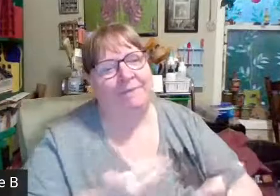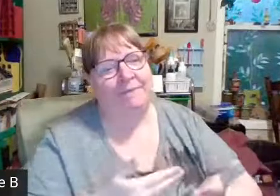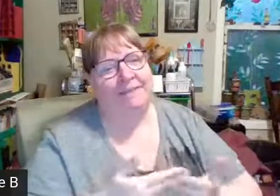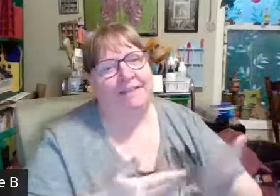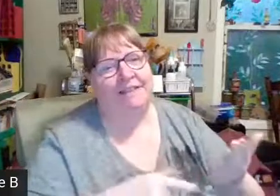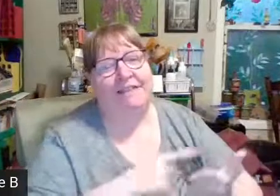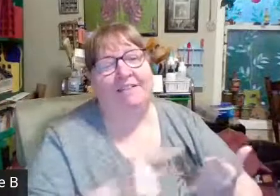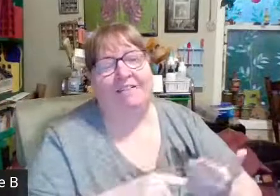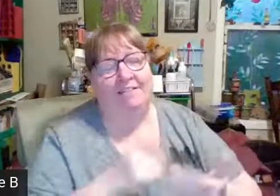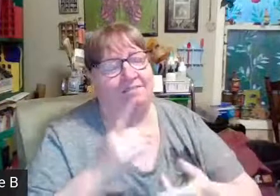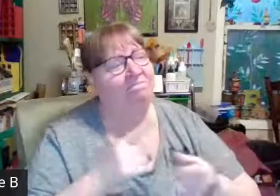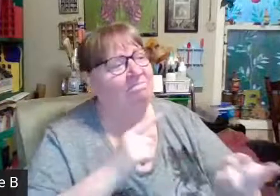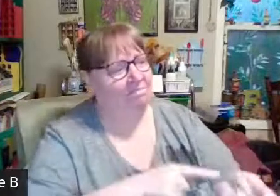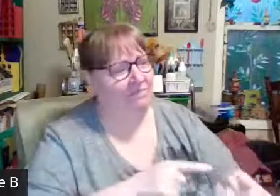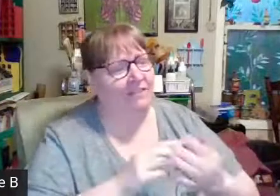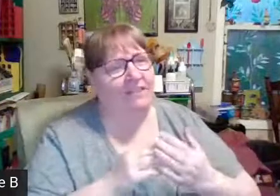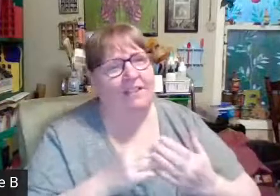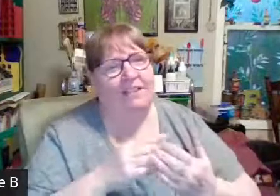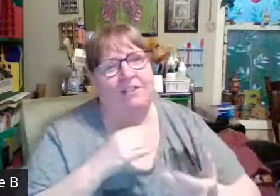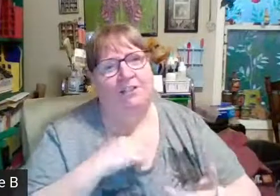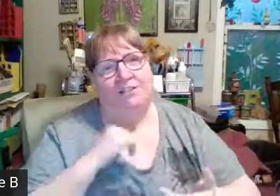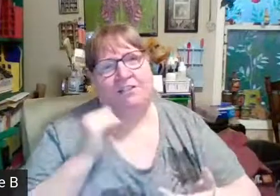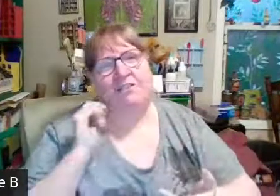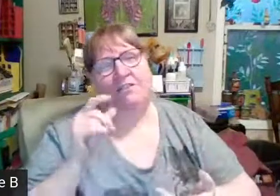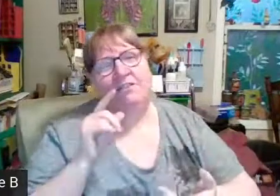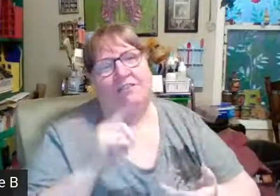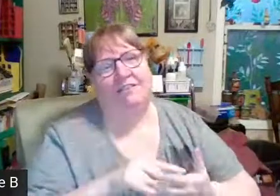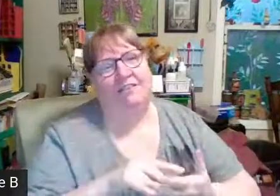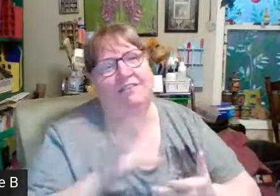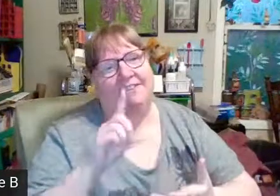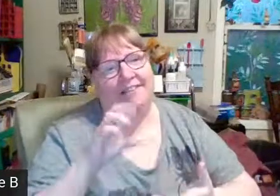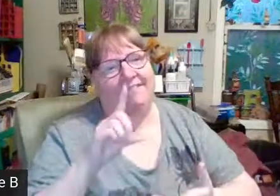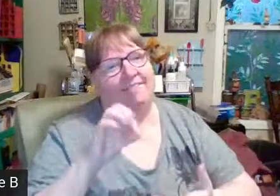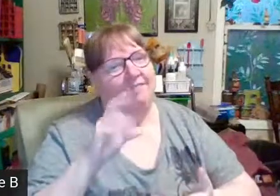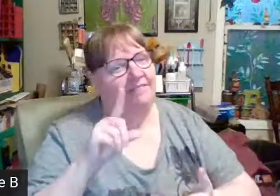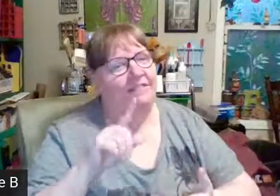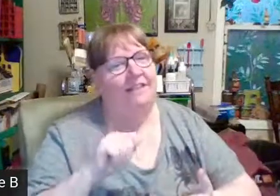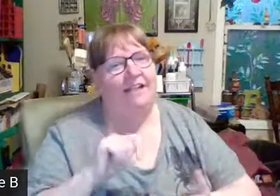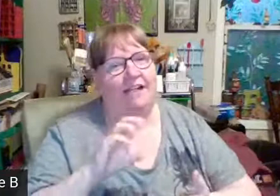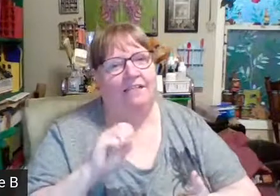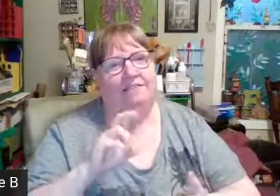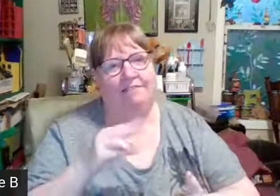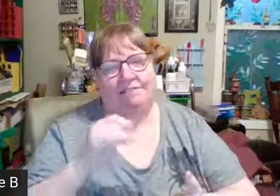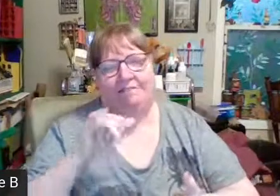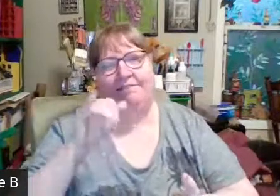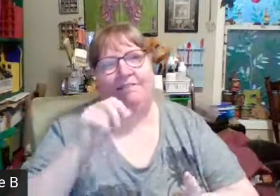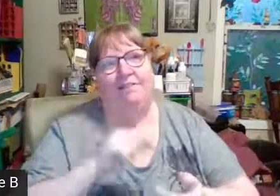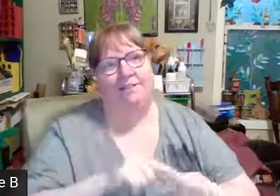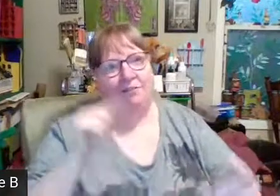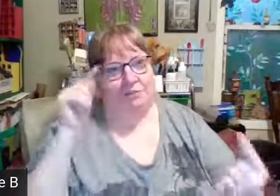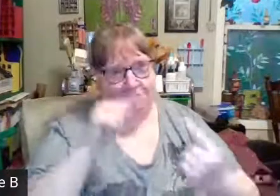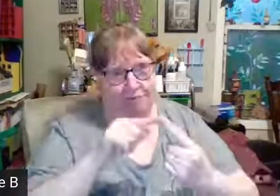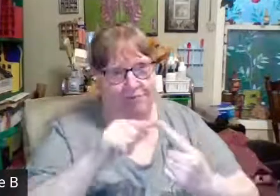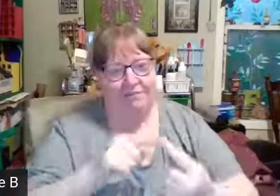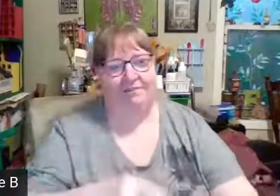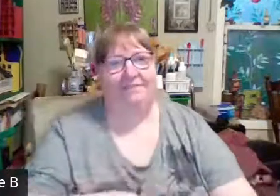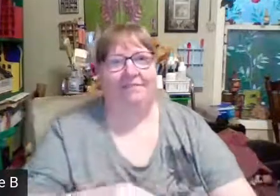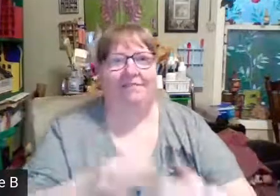I know that I'm destashing to cards if I'm an angel, and I might pick that particular person.